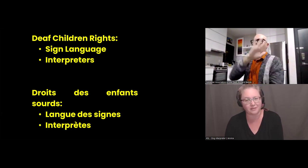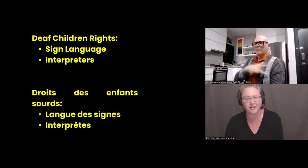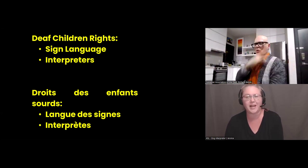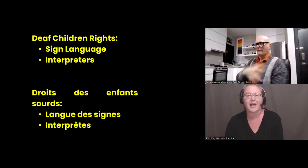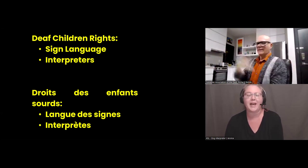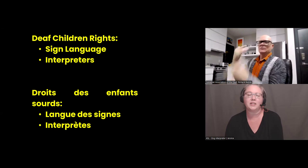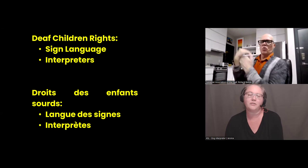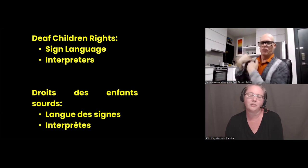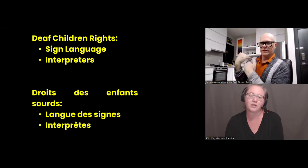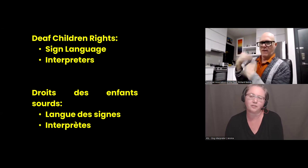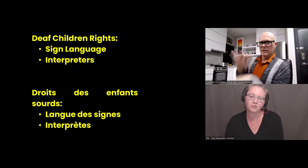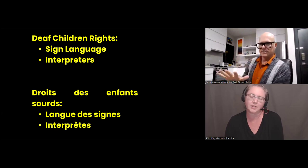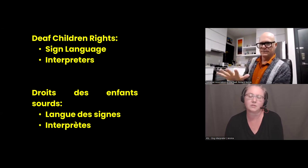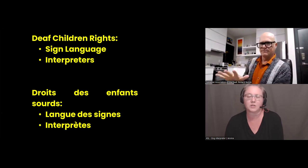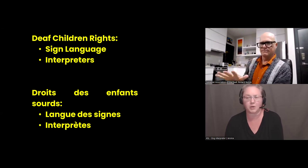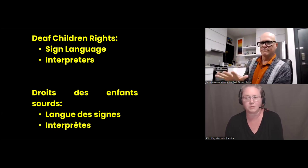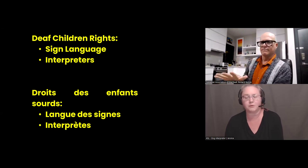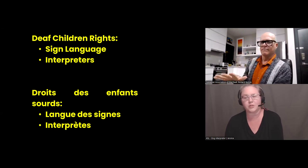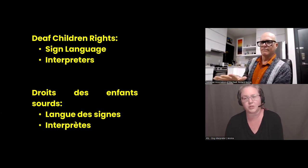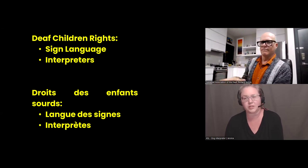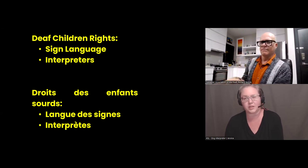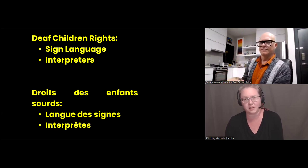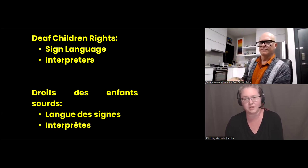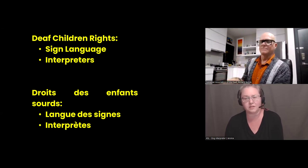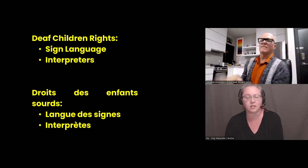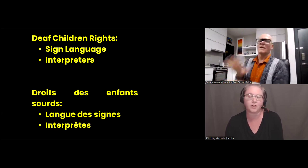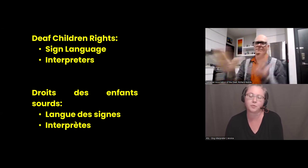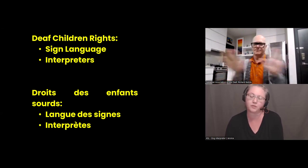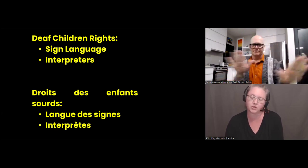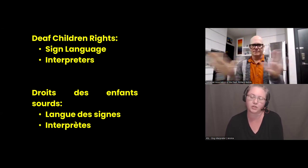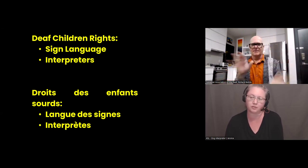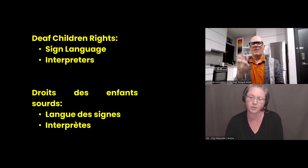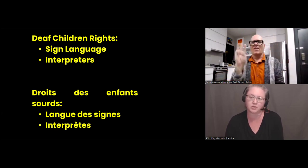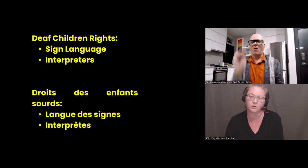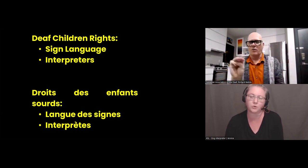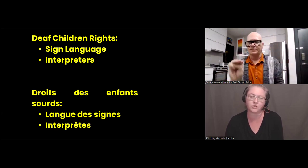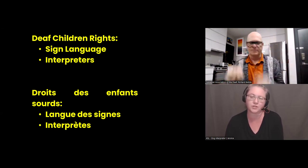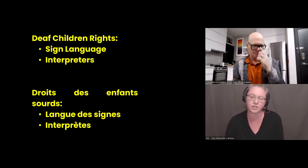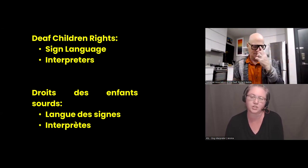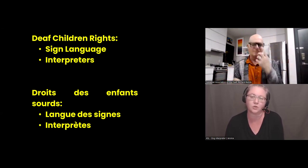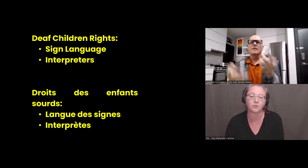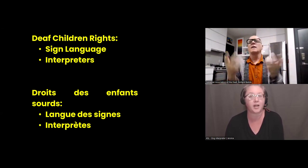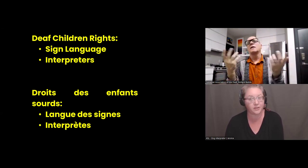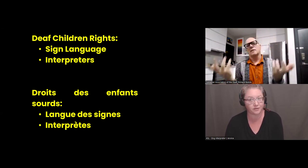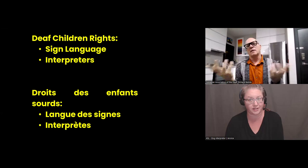level, and the federal government is responsible for certain things. And then you have provincial governments who hold jurisdiction over other things.